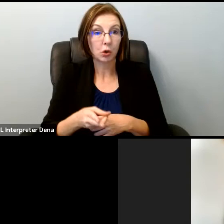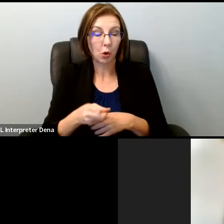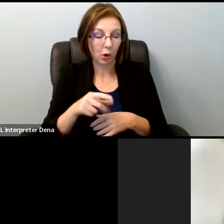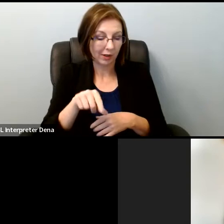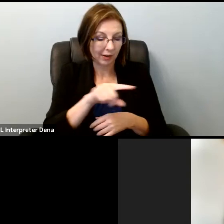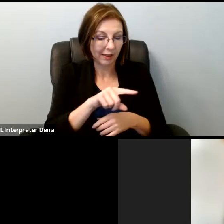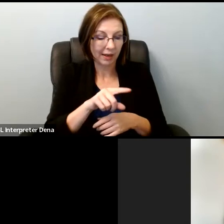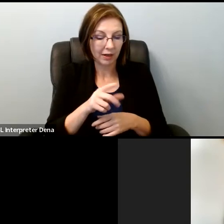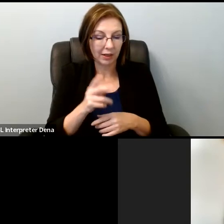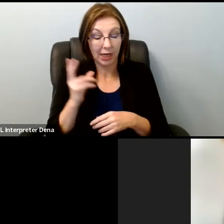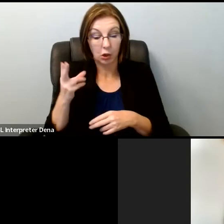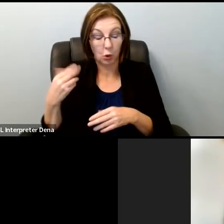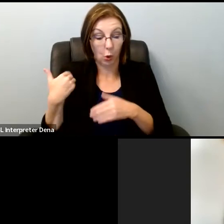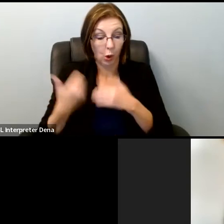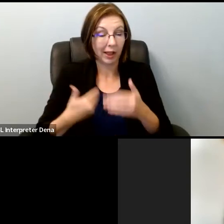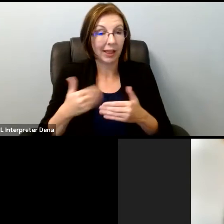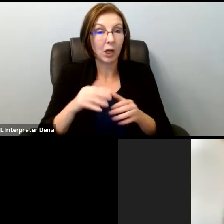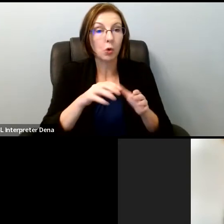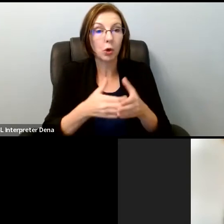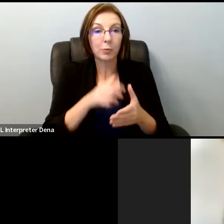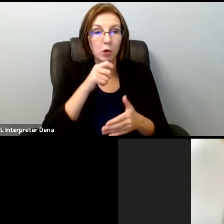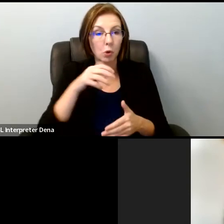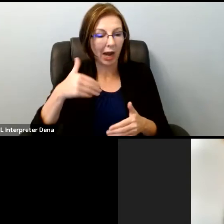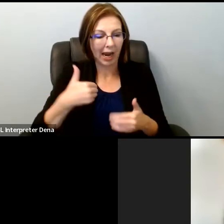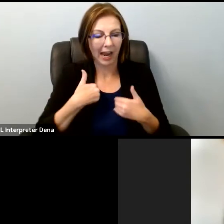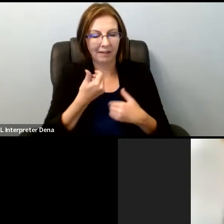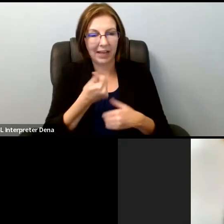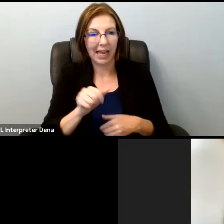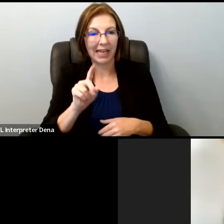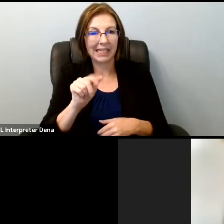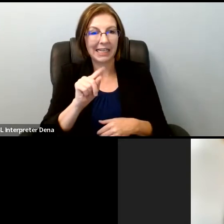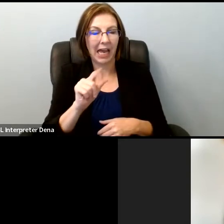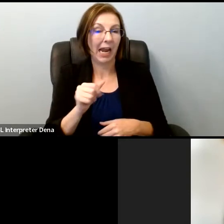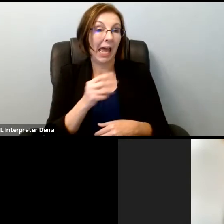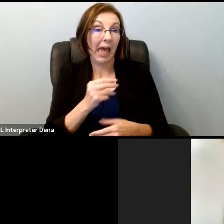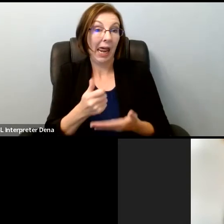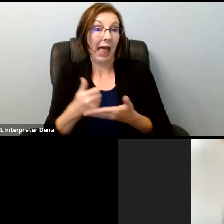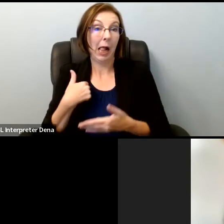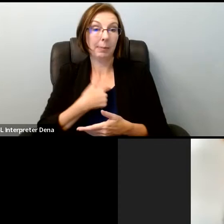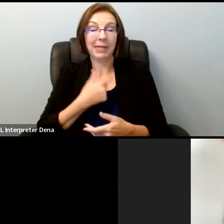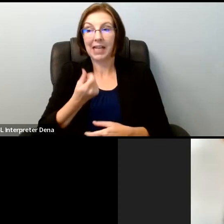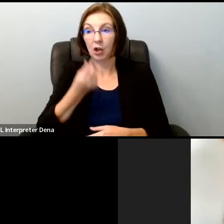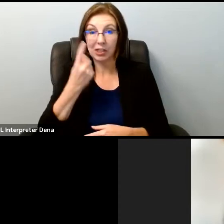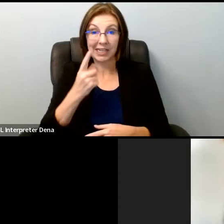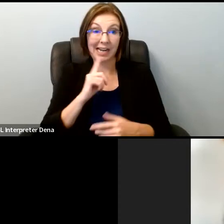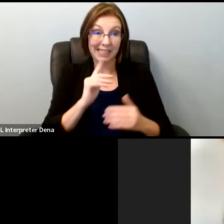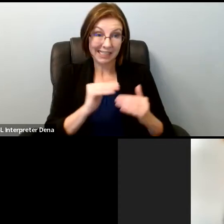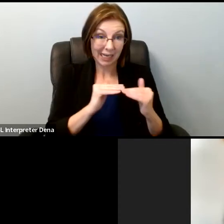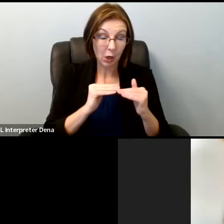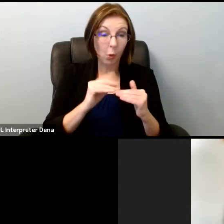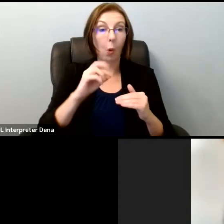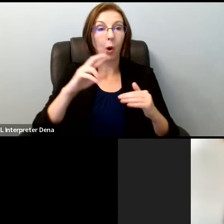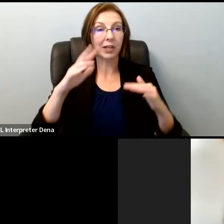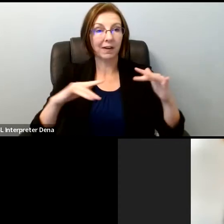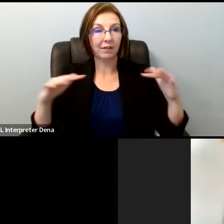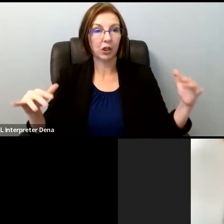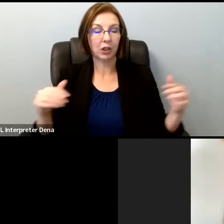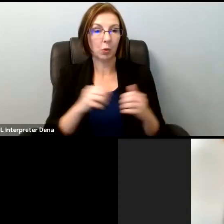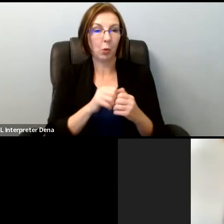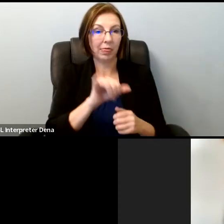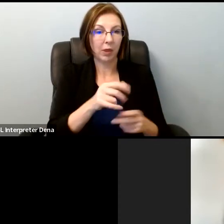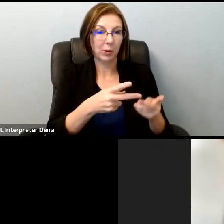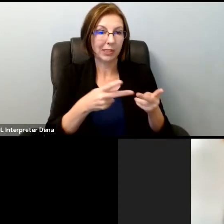in, and to understand if there are differences in the level of accessibility by those spaces and